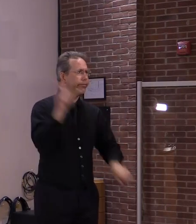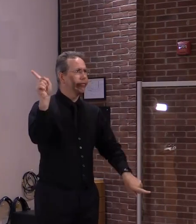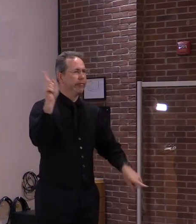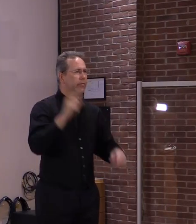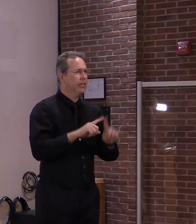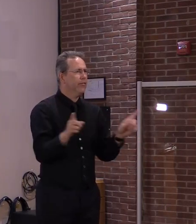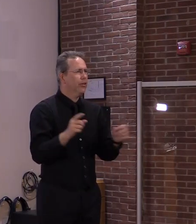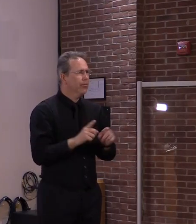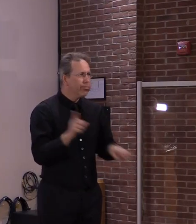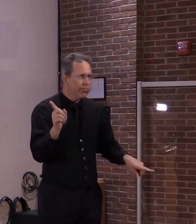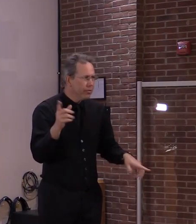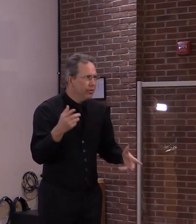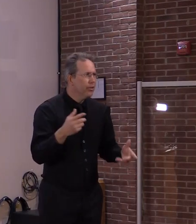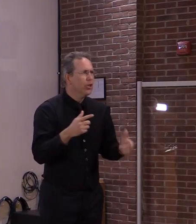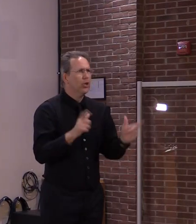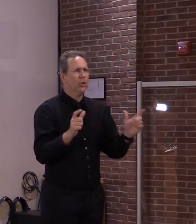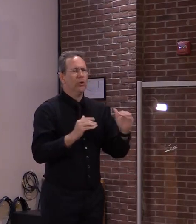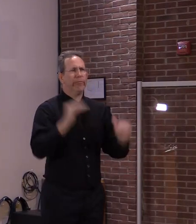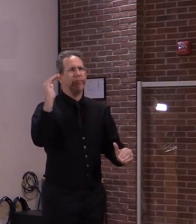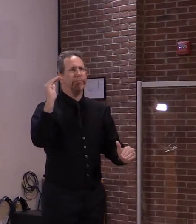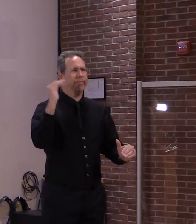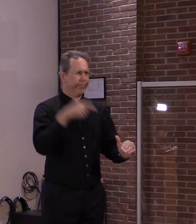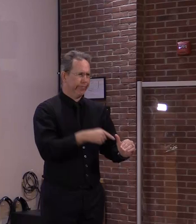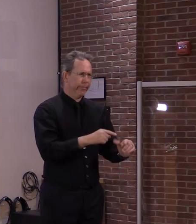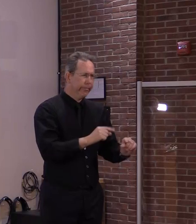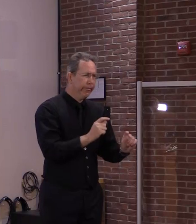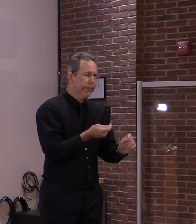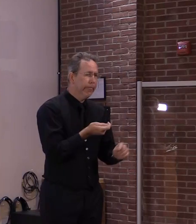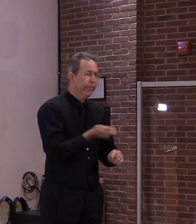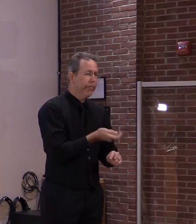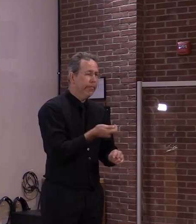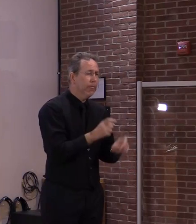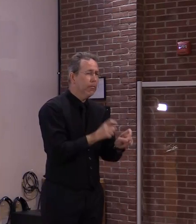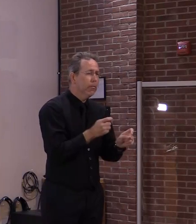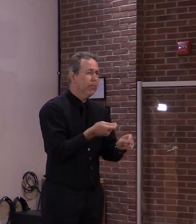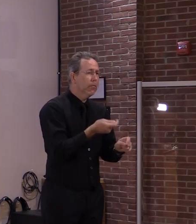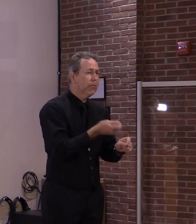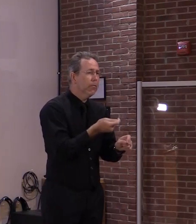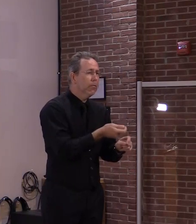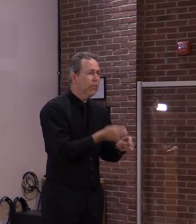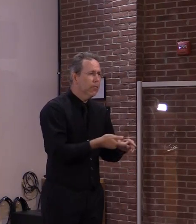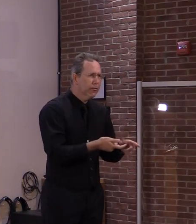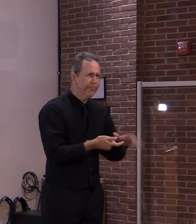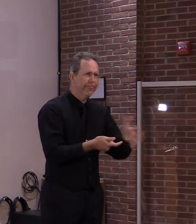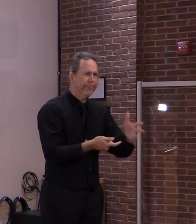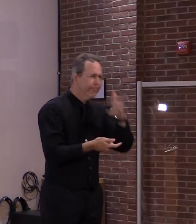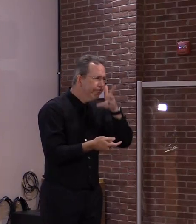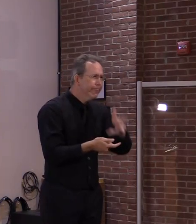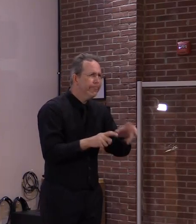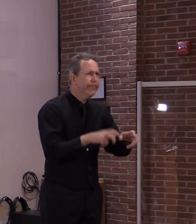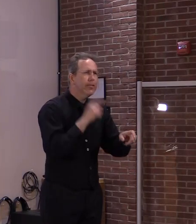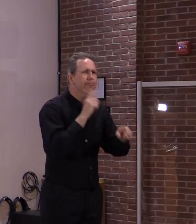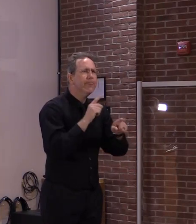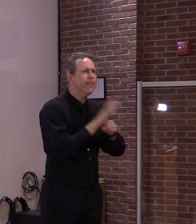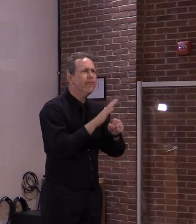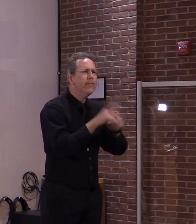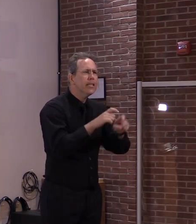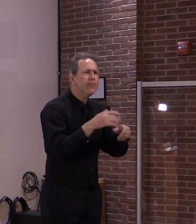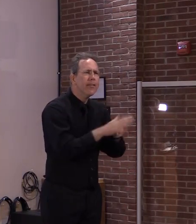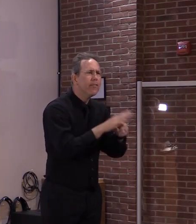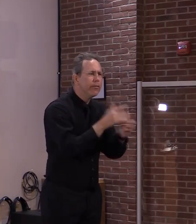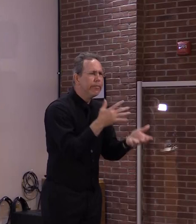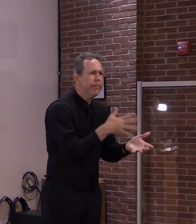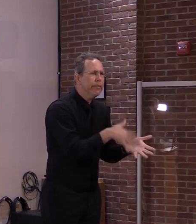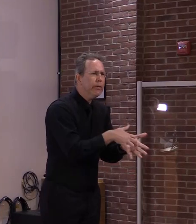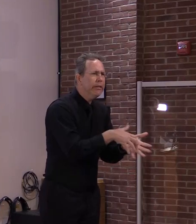our immunization registry program. Our immunization program in general is very tightly tied in with our practice community in